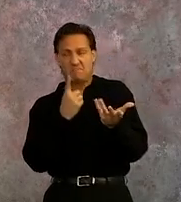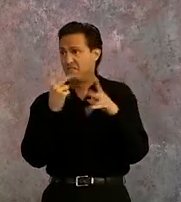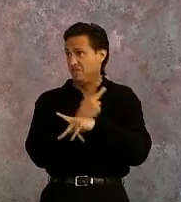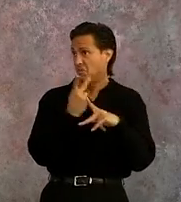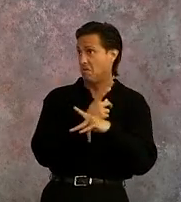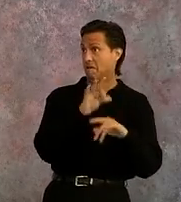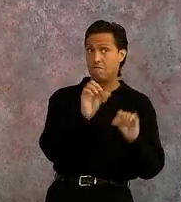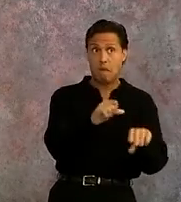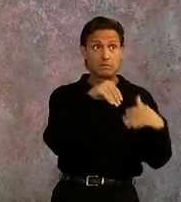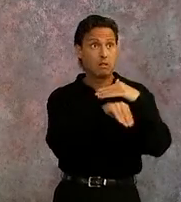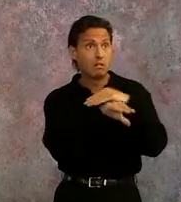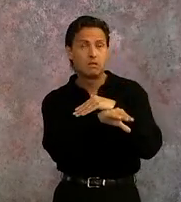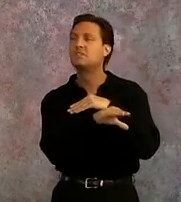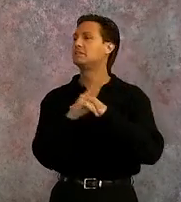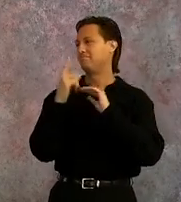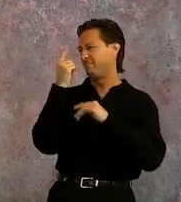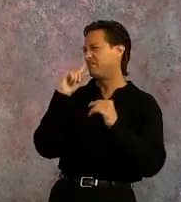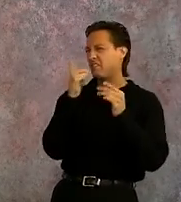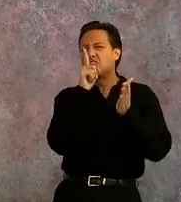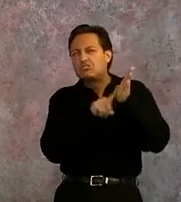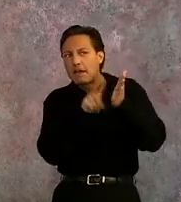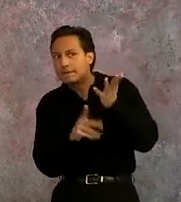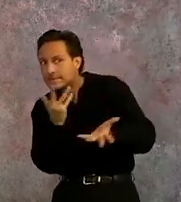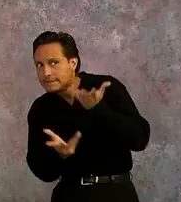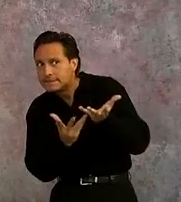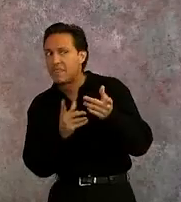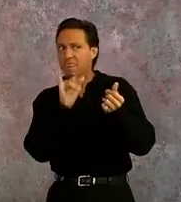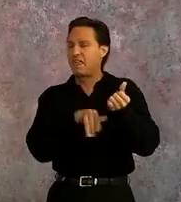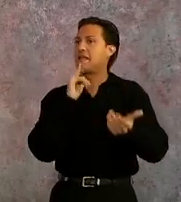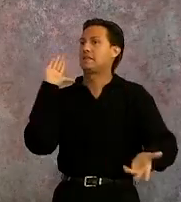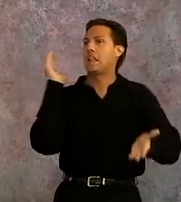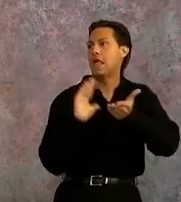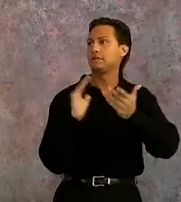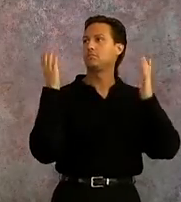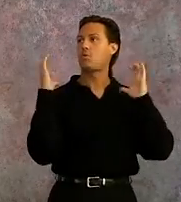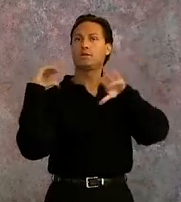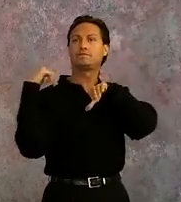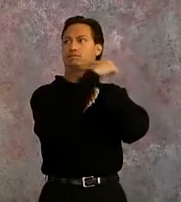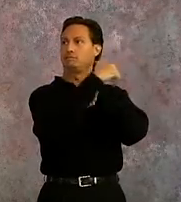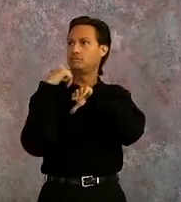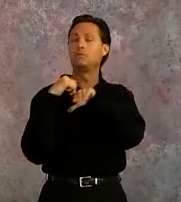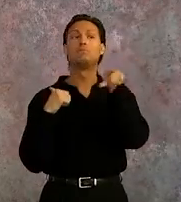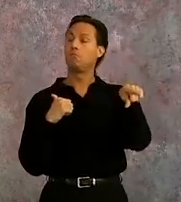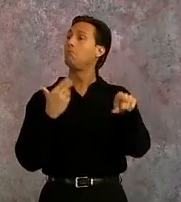point that might not have as many portages, it might not be as difficult, and a lot more paddling and less